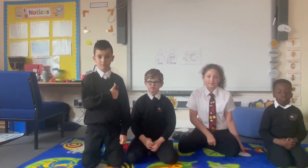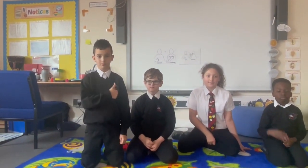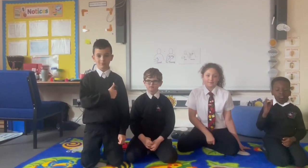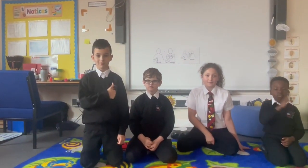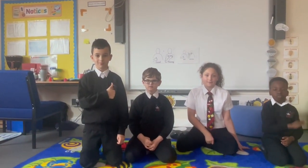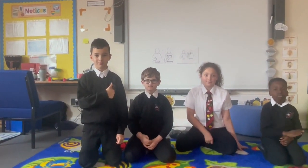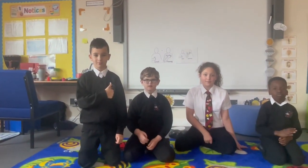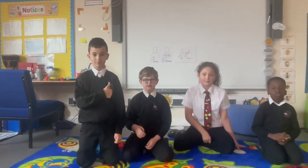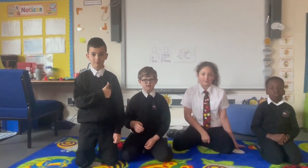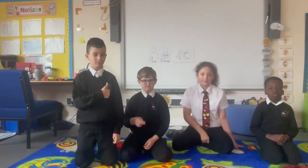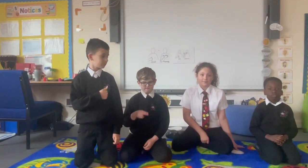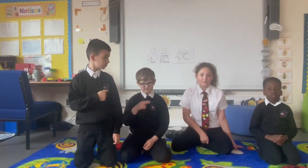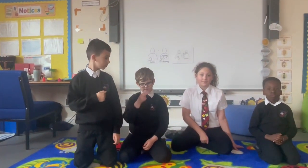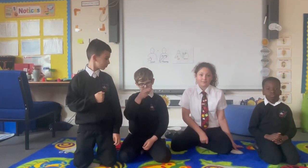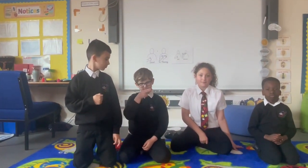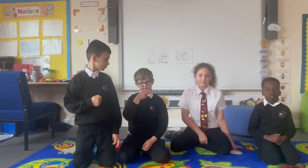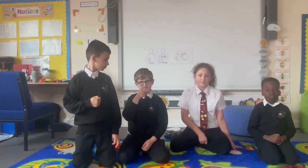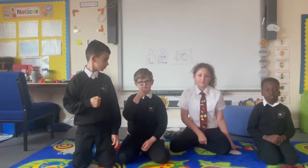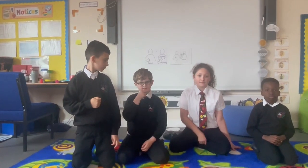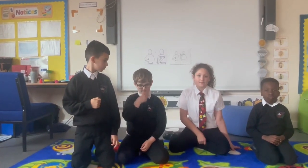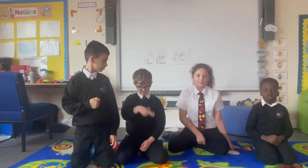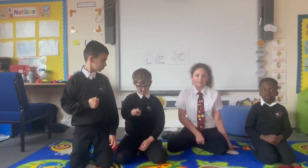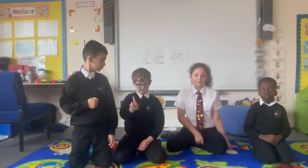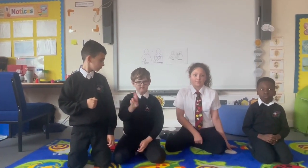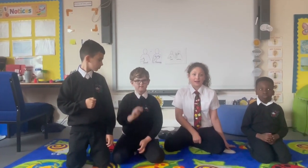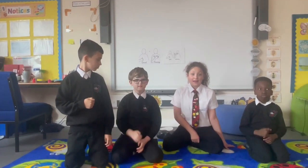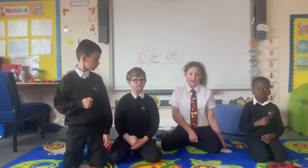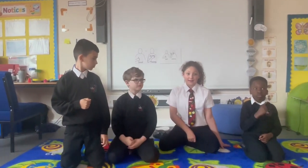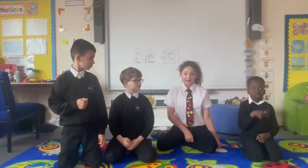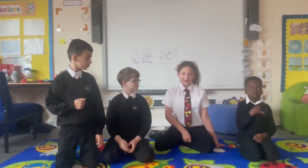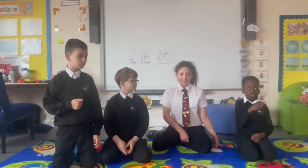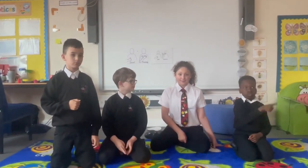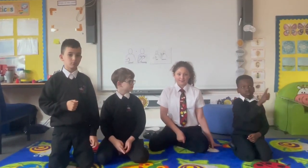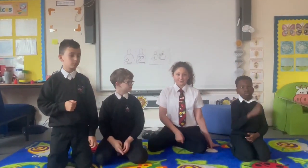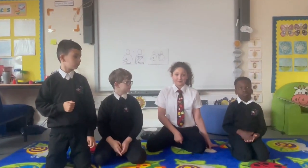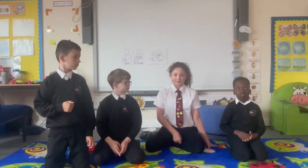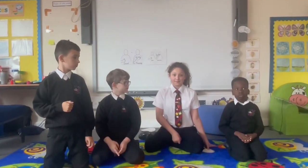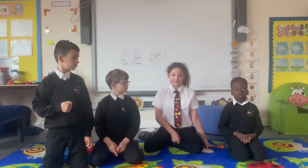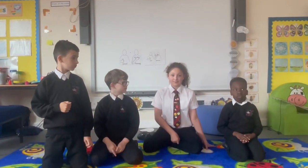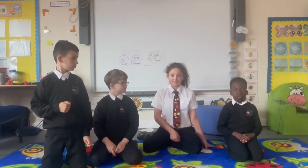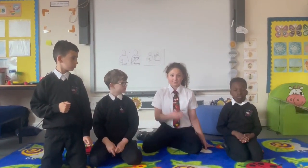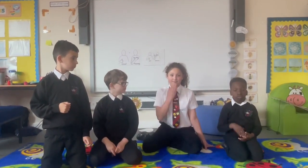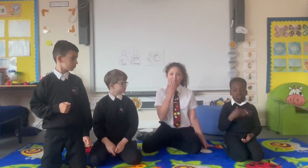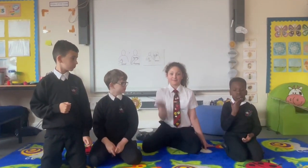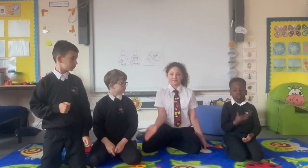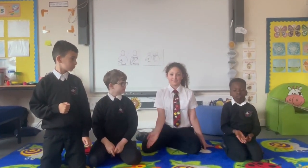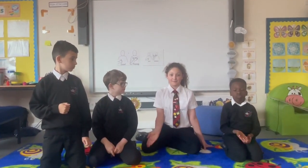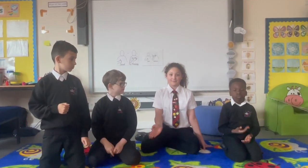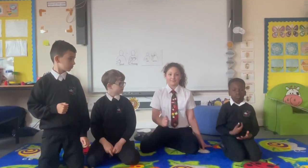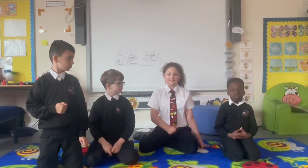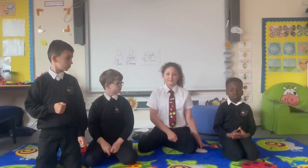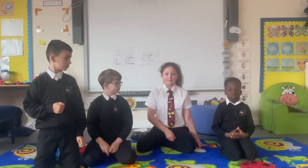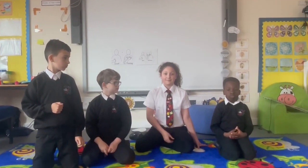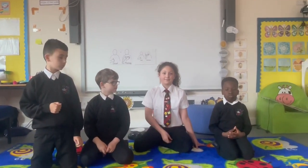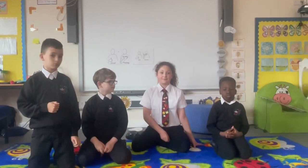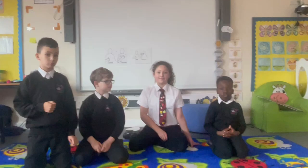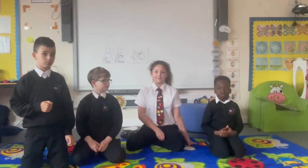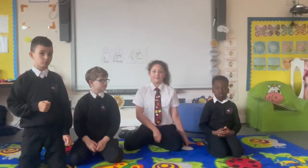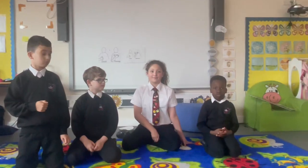this is the sign for good afternoon, this is the sign for please and this is the sign for